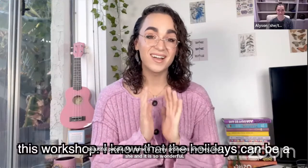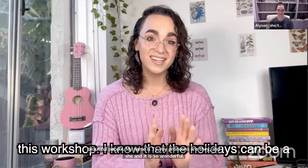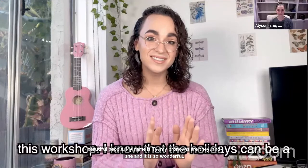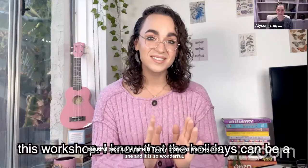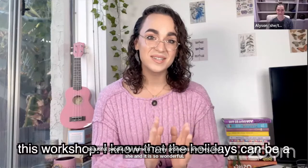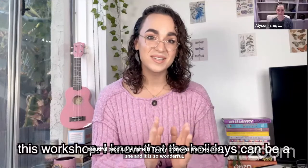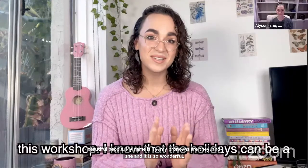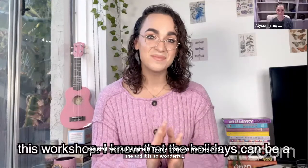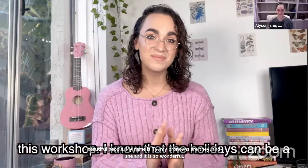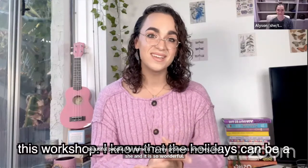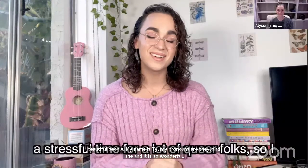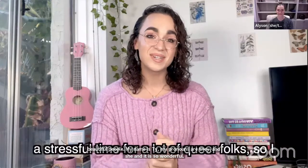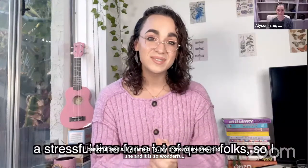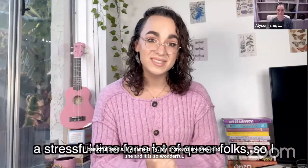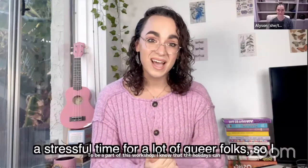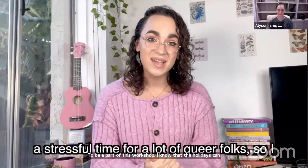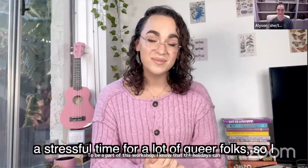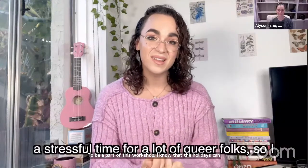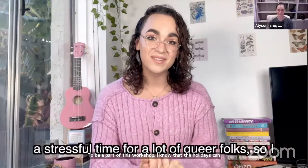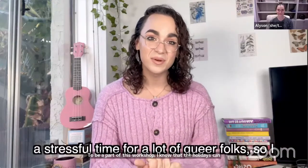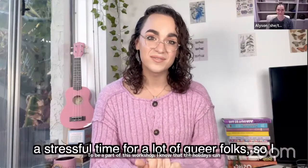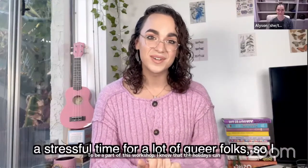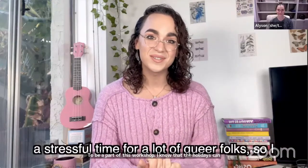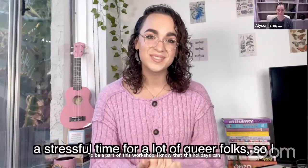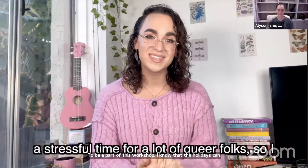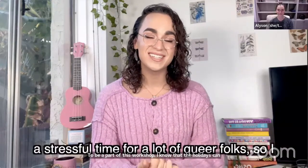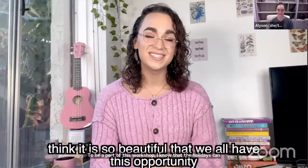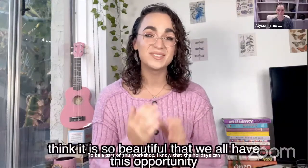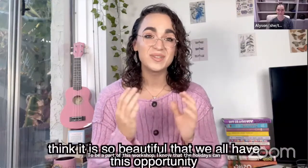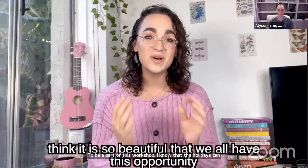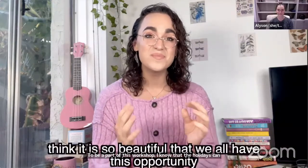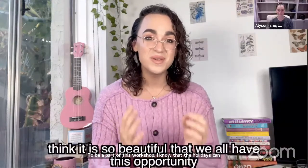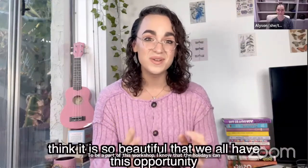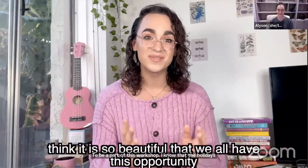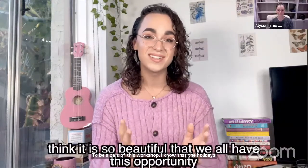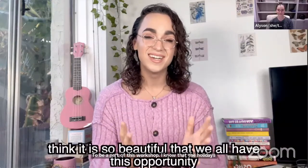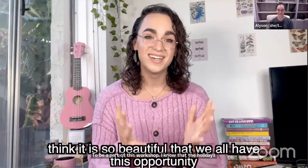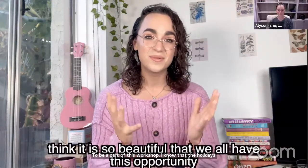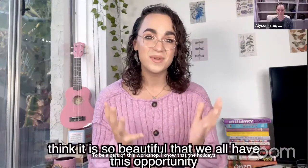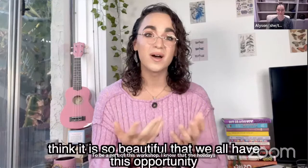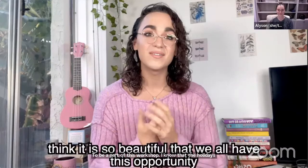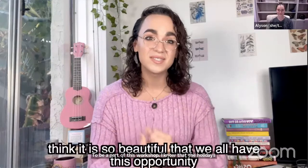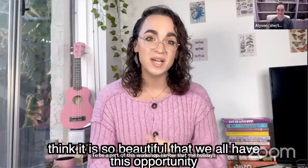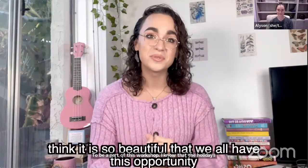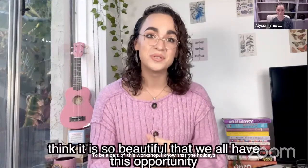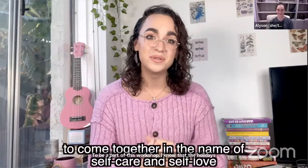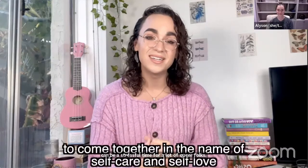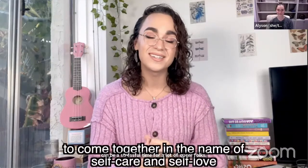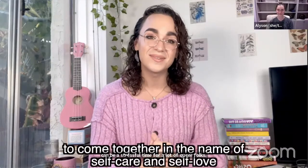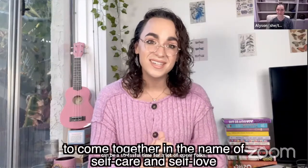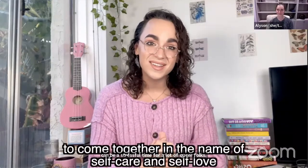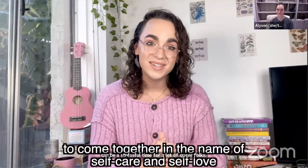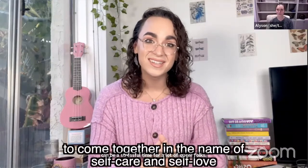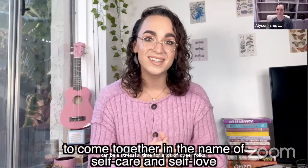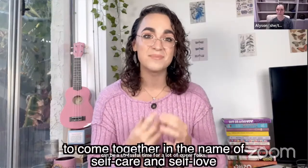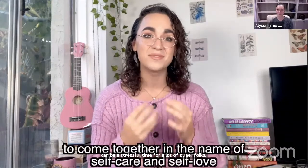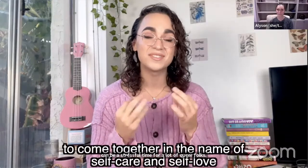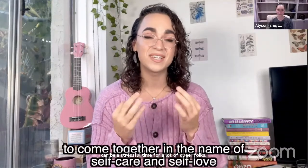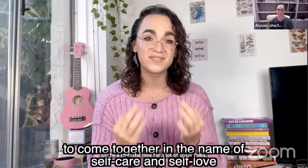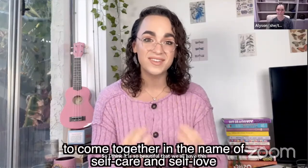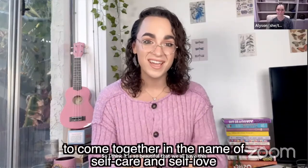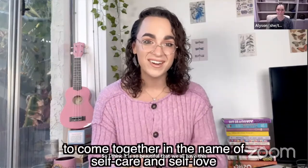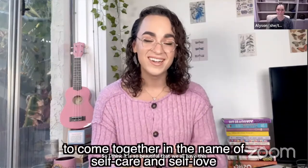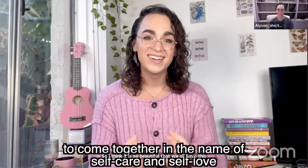the holidays can be a stressful time for a lot of queer folks, so I think it is so beautiful that we all have this opportunity to come together in the